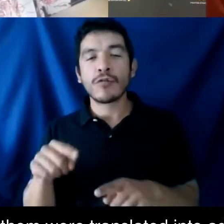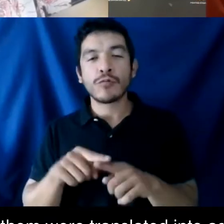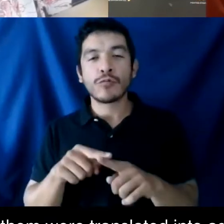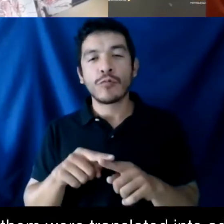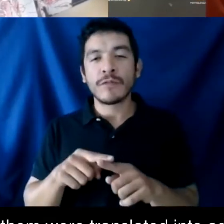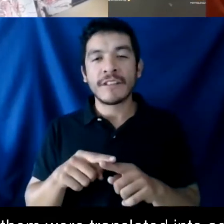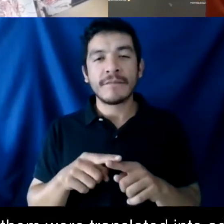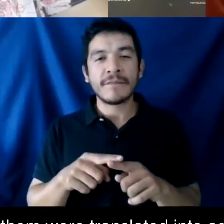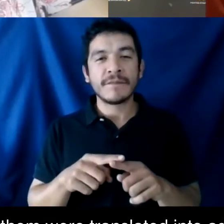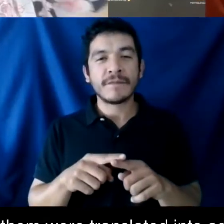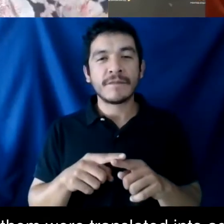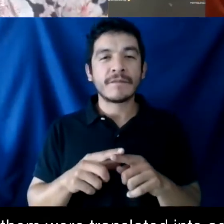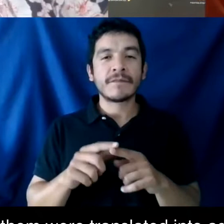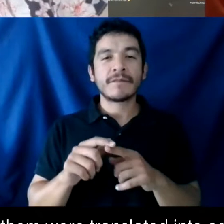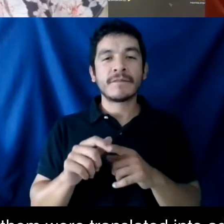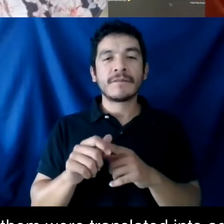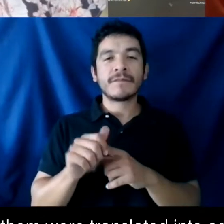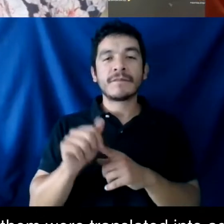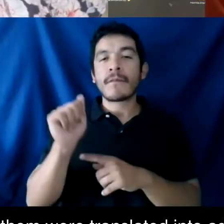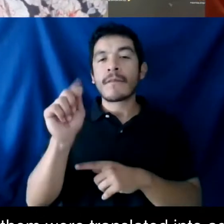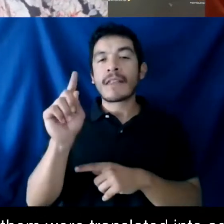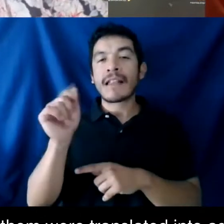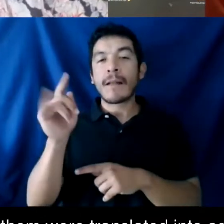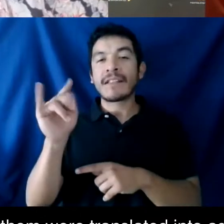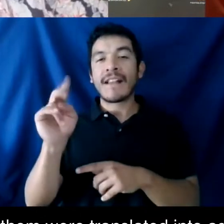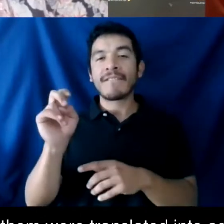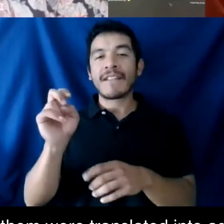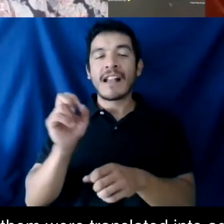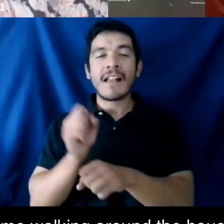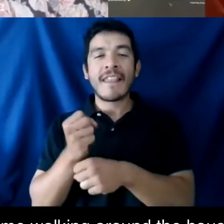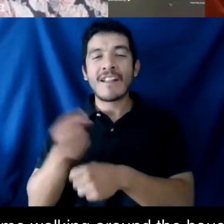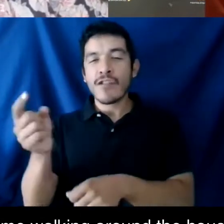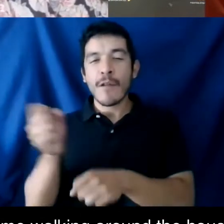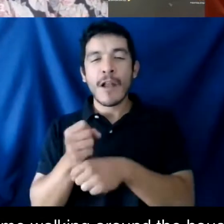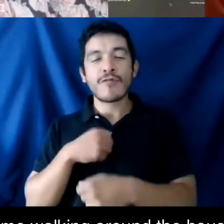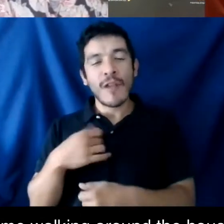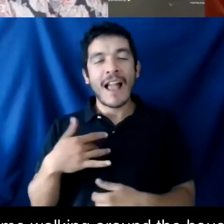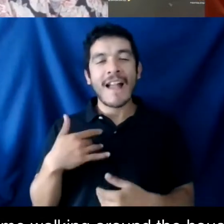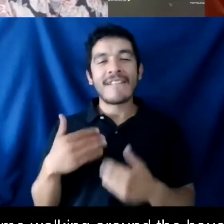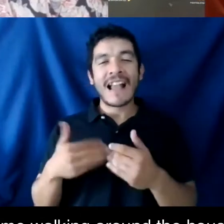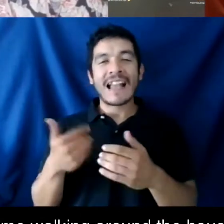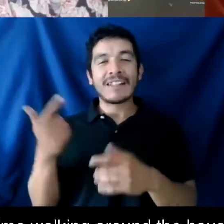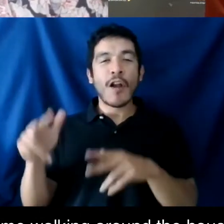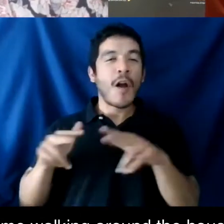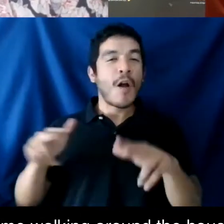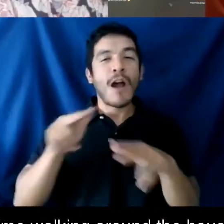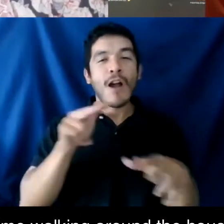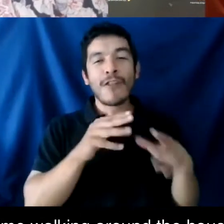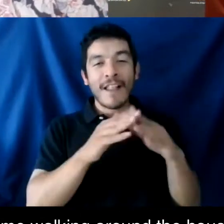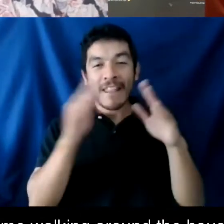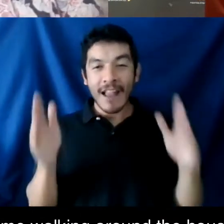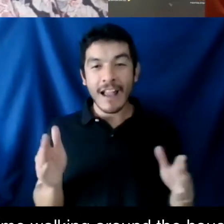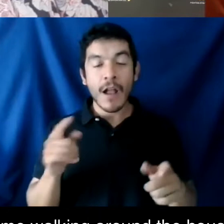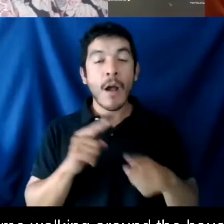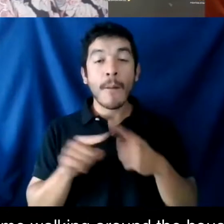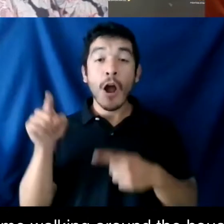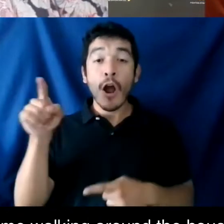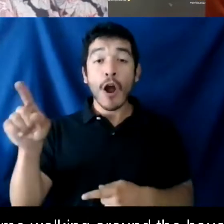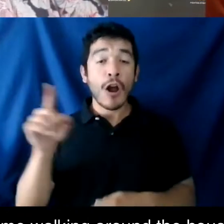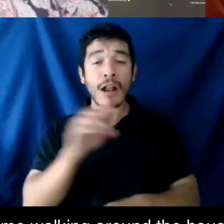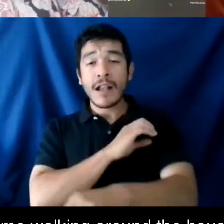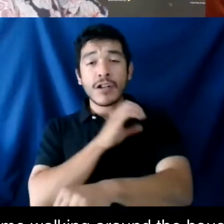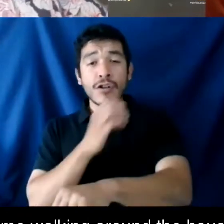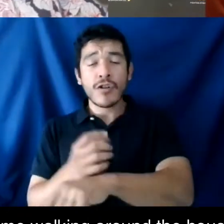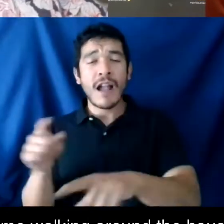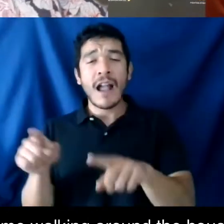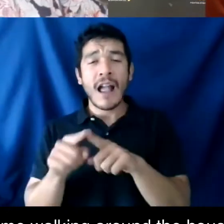uh, adaptive, adaptive equipment she made up so that I could have an easier time walking around the house. But her energy as